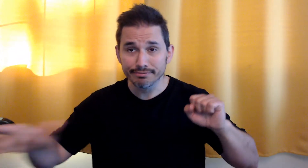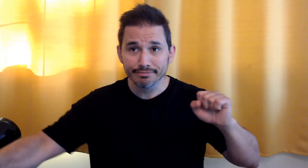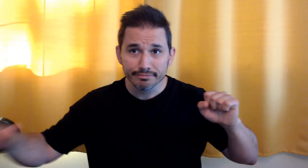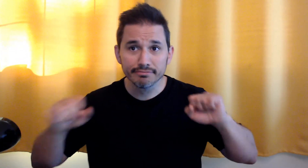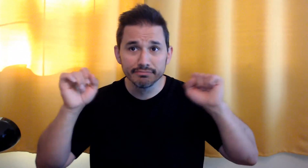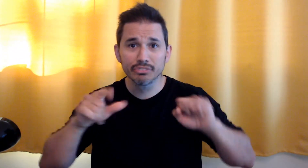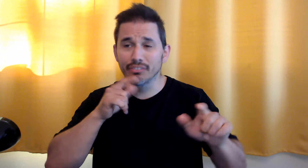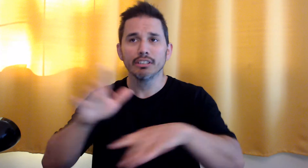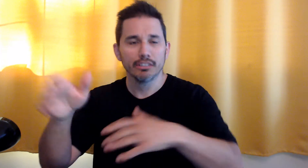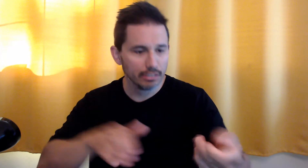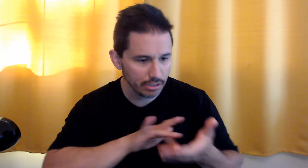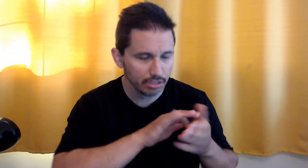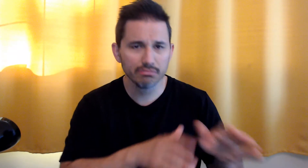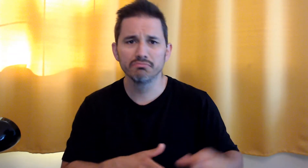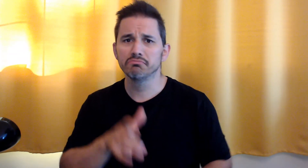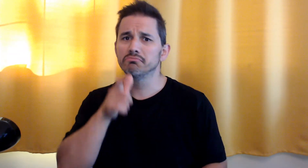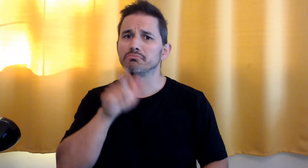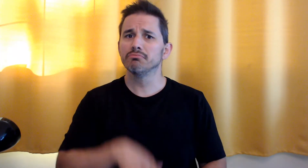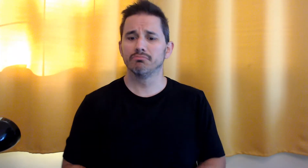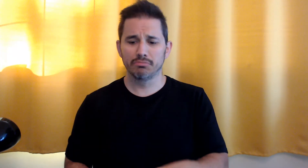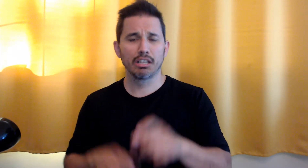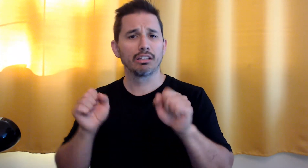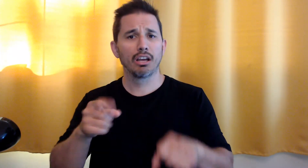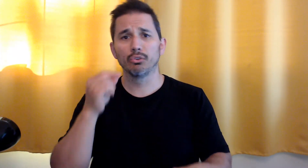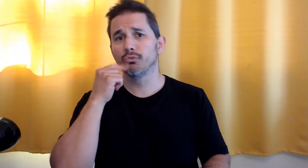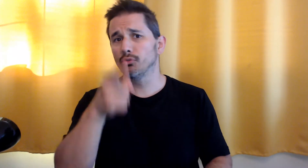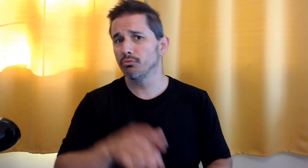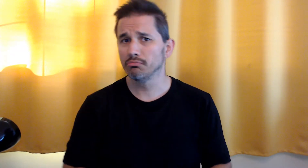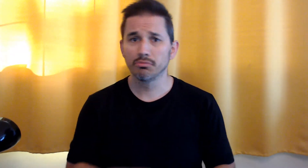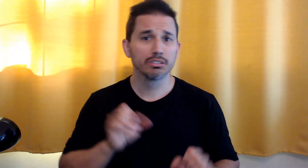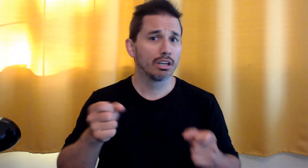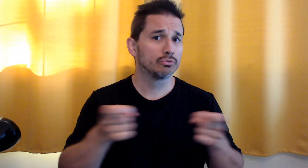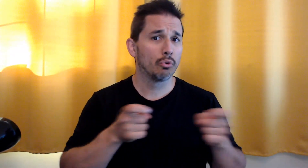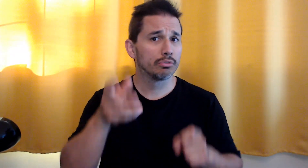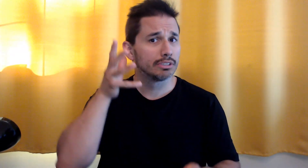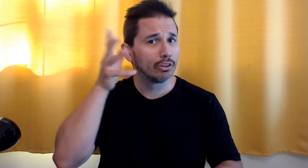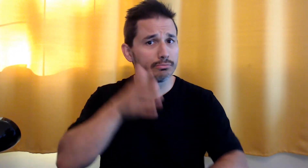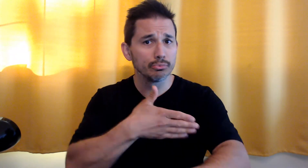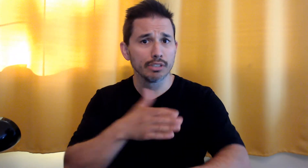song. That way you wouldn't have to fuddle with your phone in the middle of a workout.